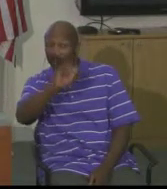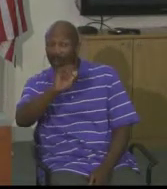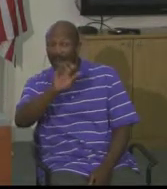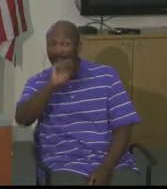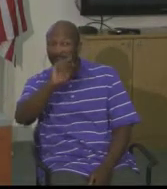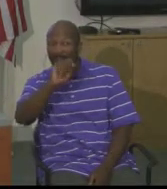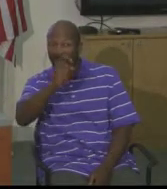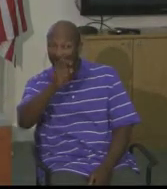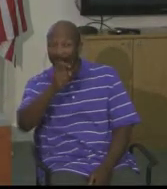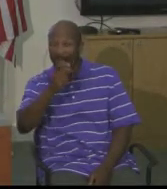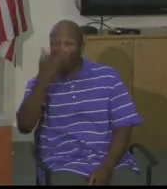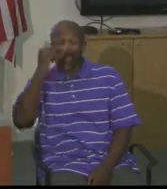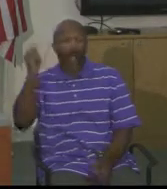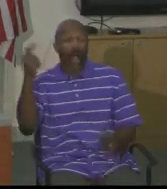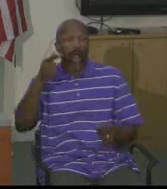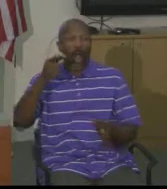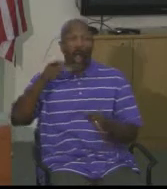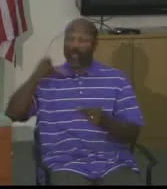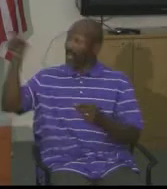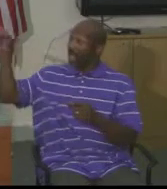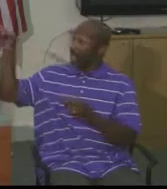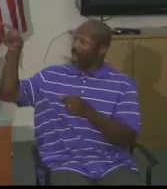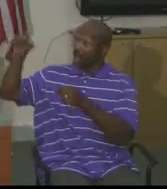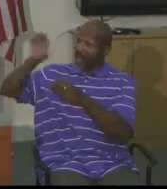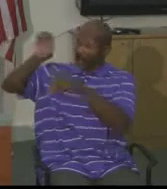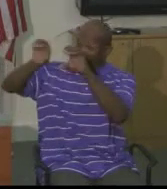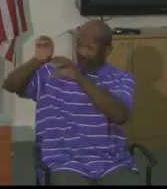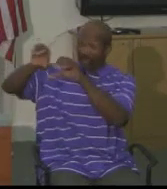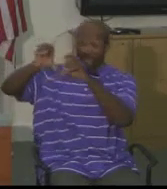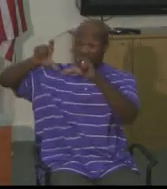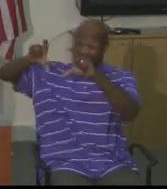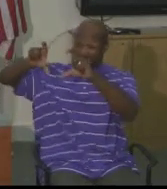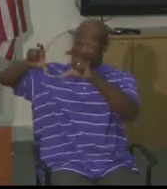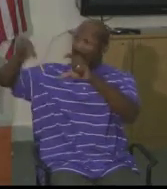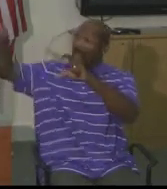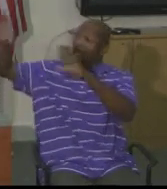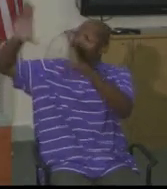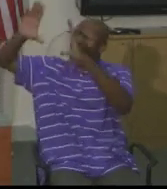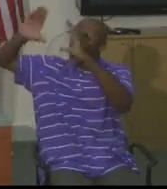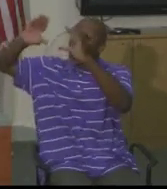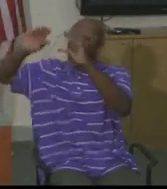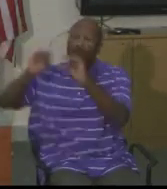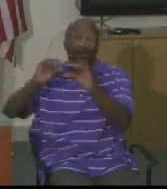have to shrink all the components. I have to put all the same components on here on a smaller board.